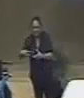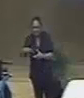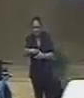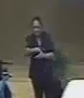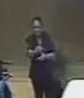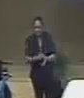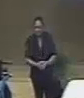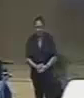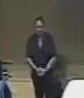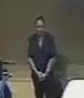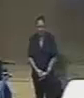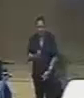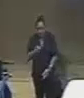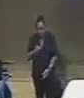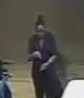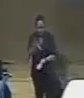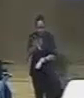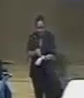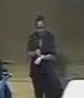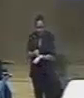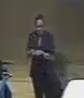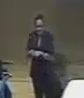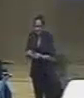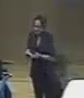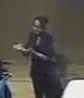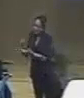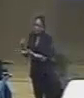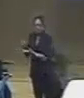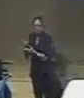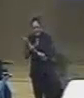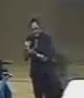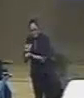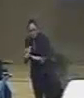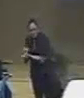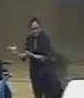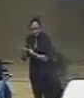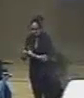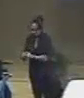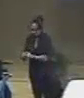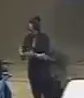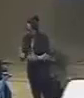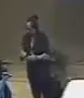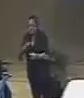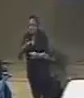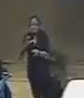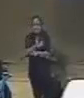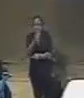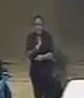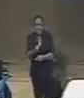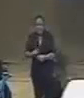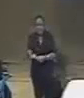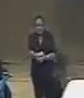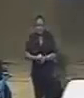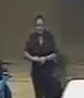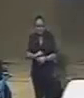gets harvested and put into the offline course. Maker spaces. This is a fairly new concept, mostly driven by